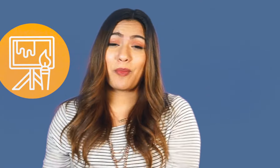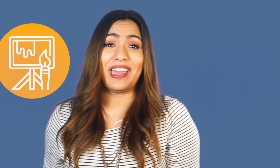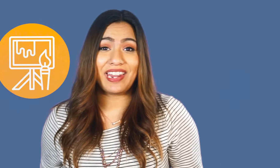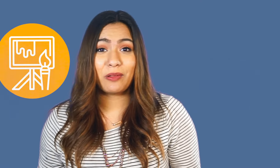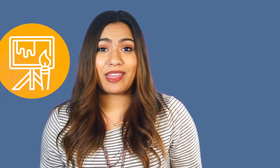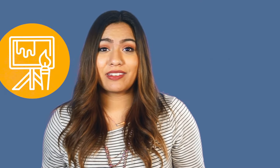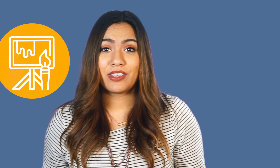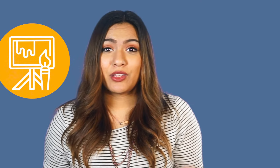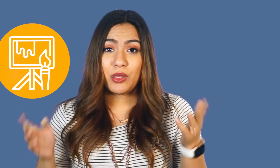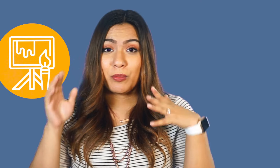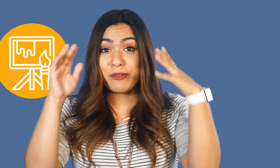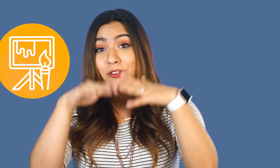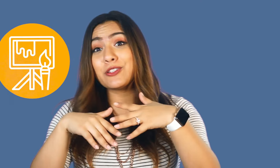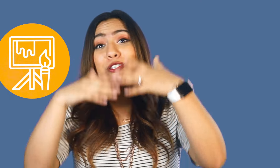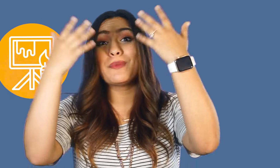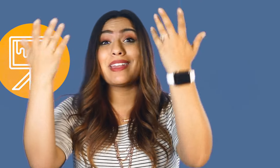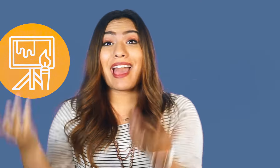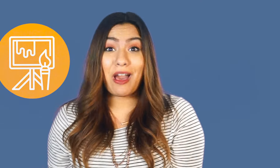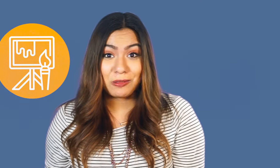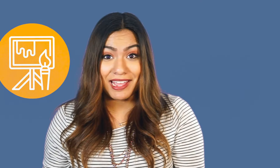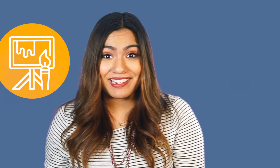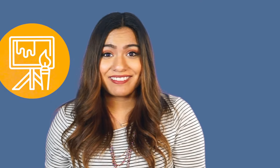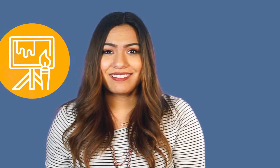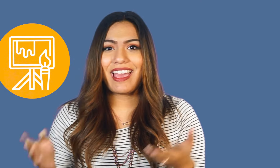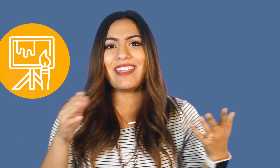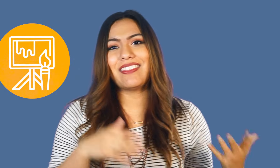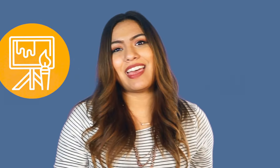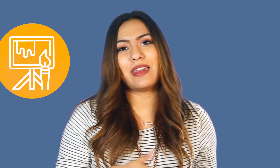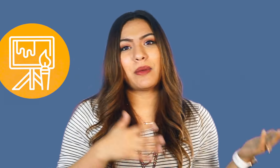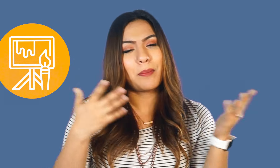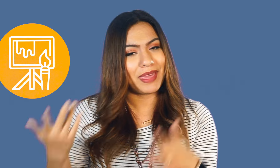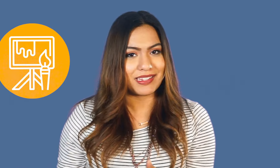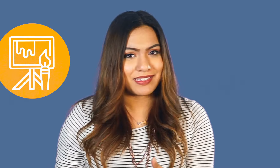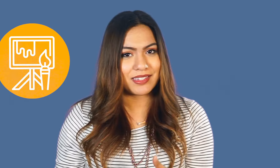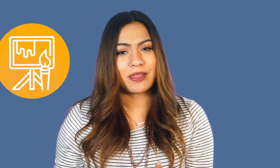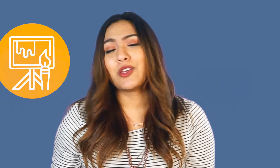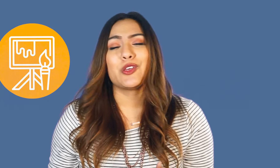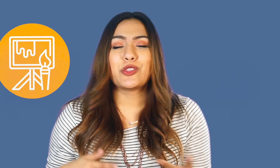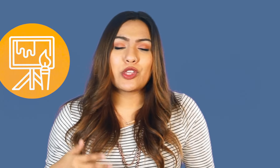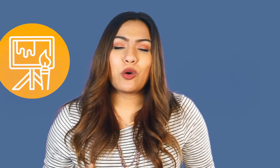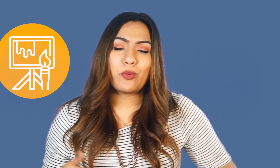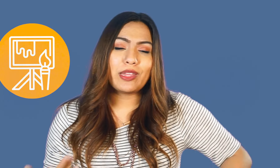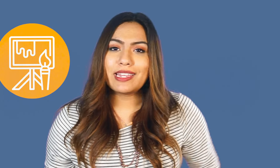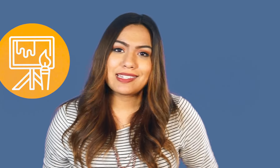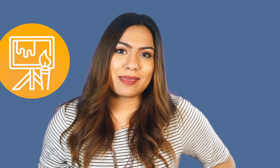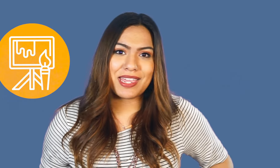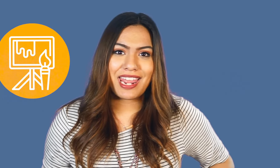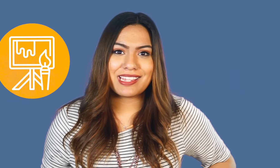back and outline. But first you would outline and then paint. So really it's the same thing in ASL.